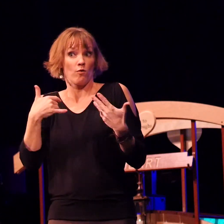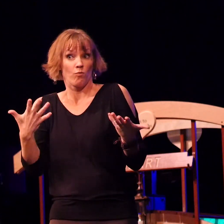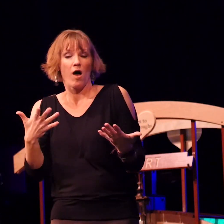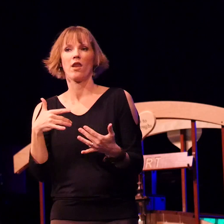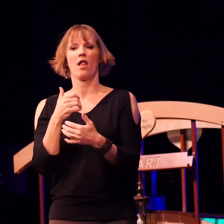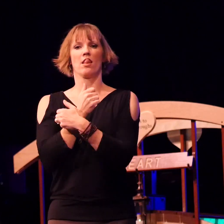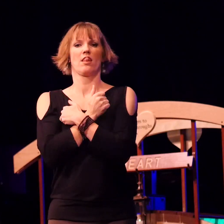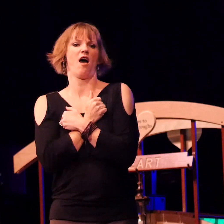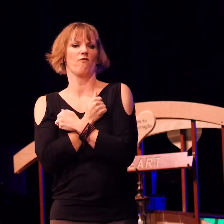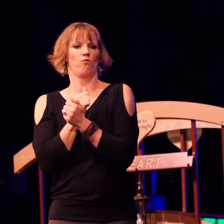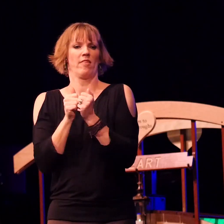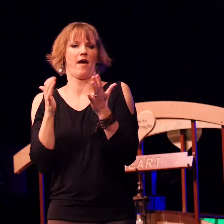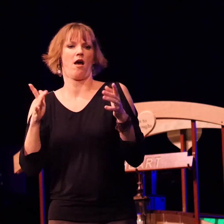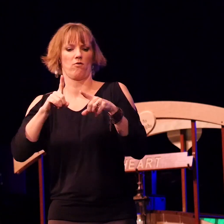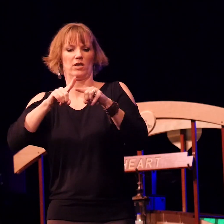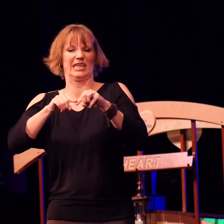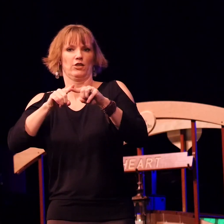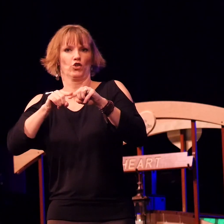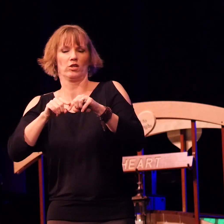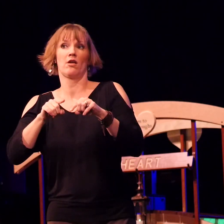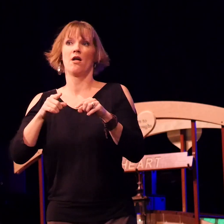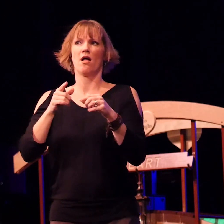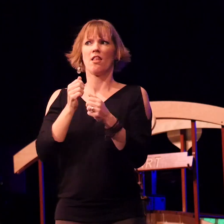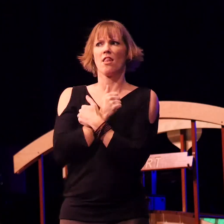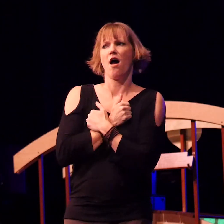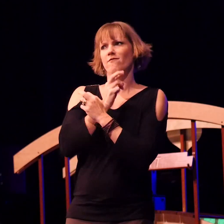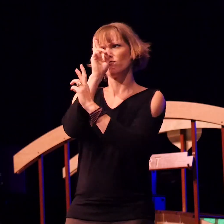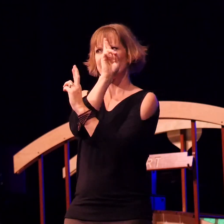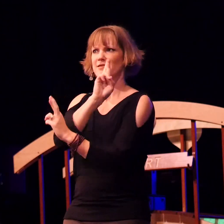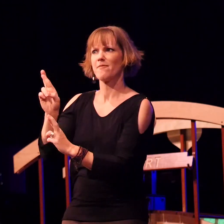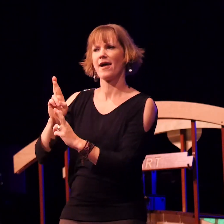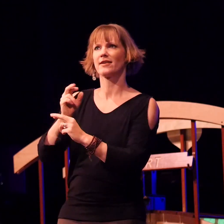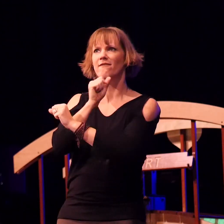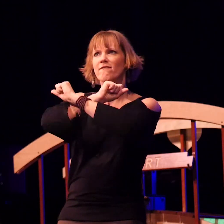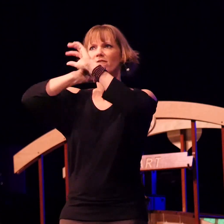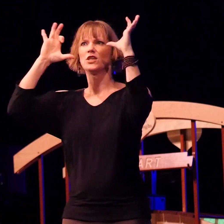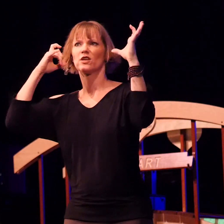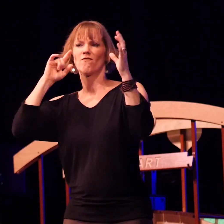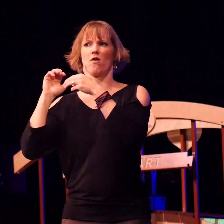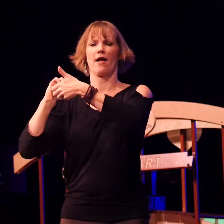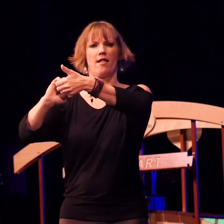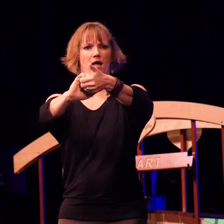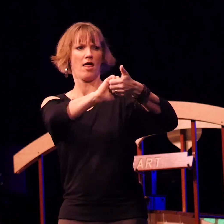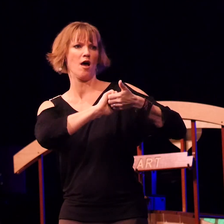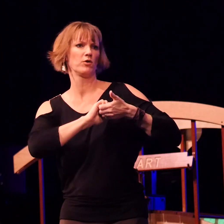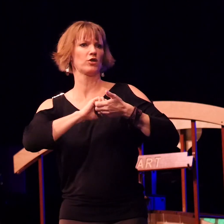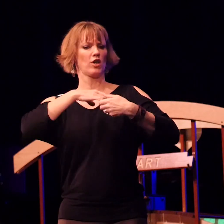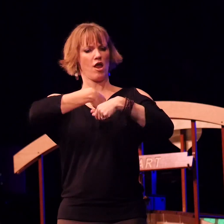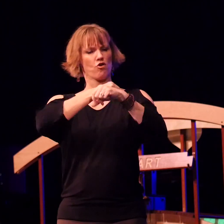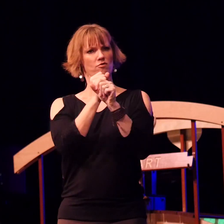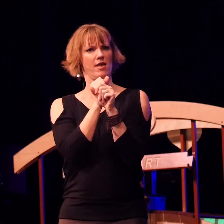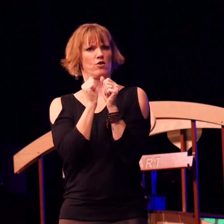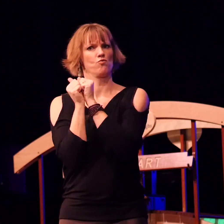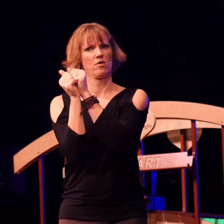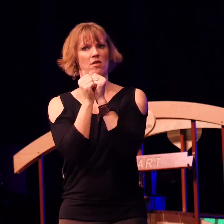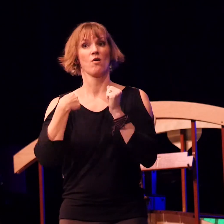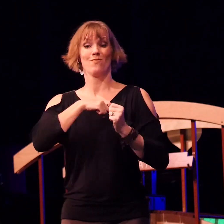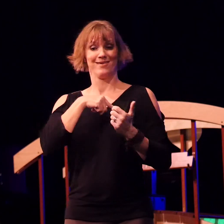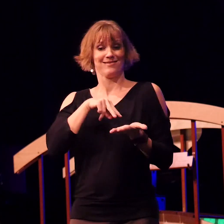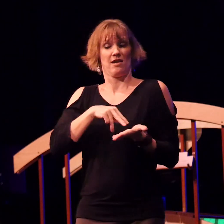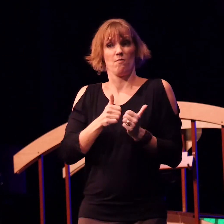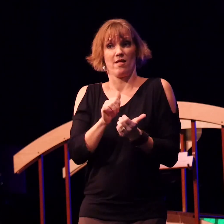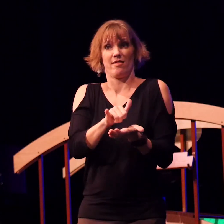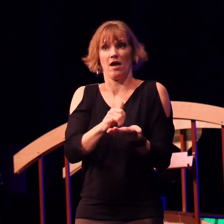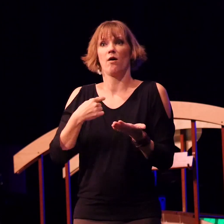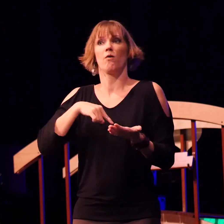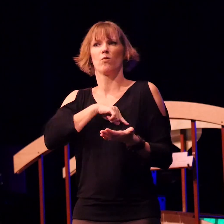and a respect and a high vision of collaboration and co-creation. So we stand together with that as